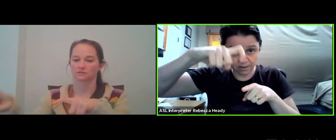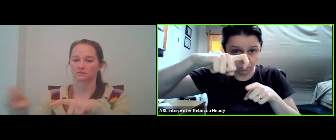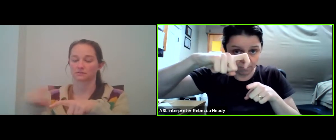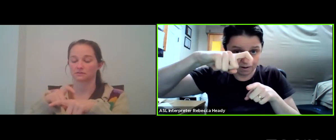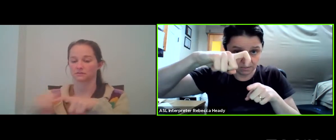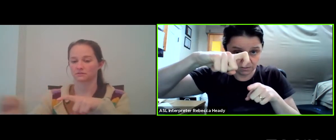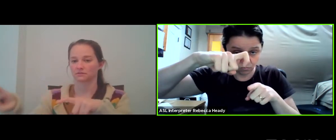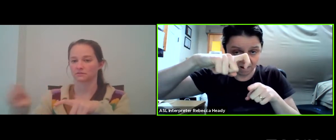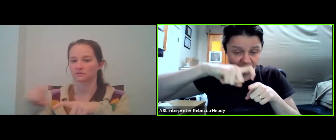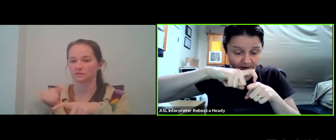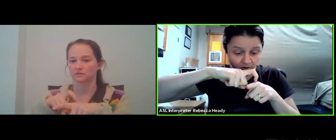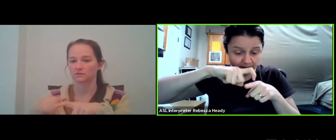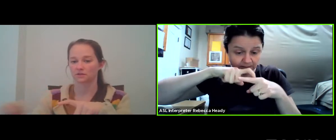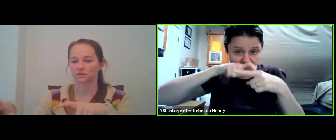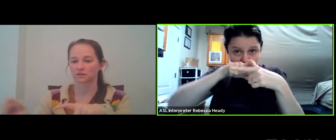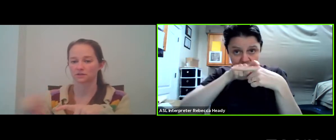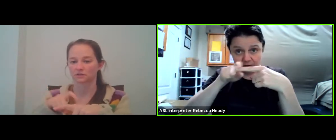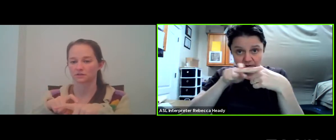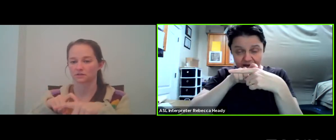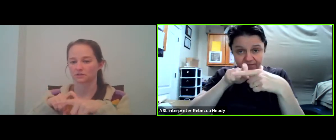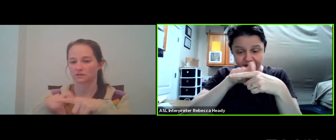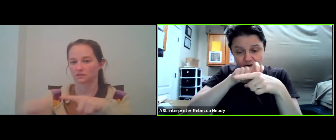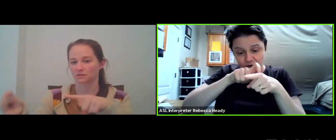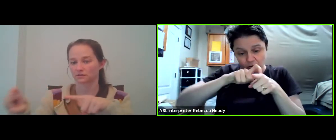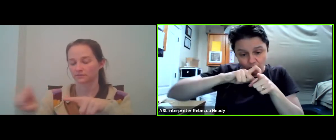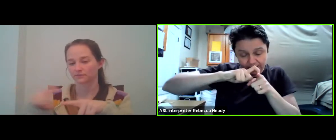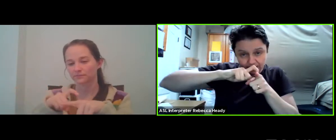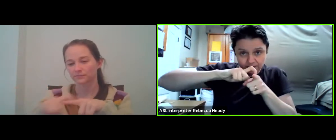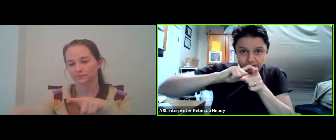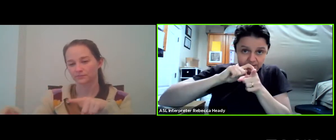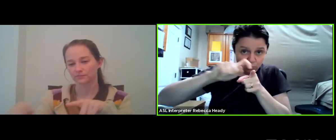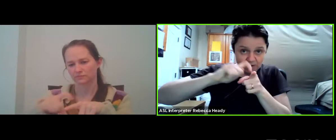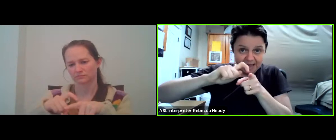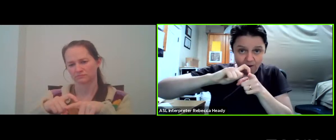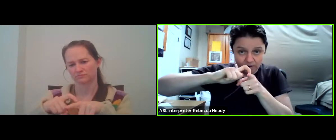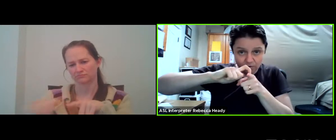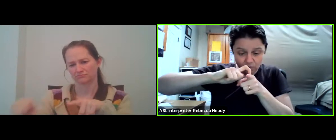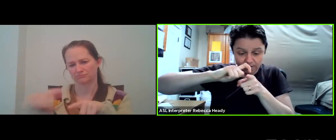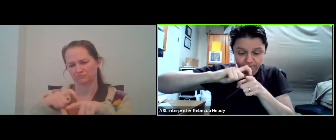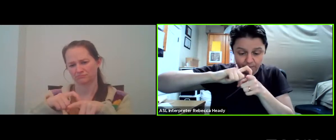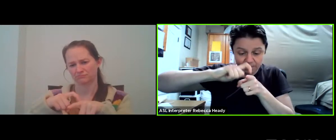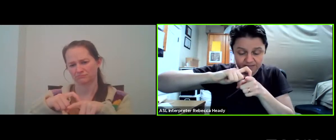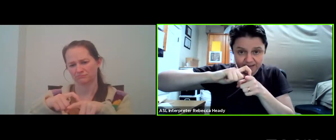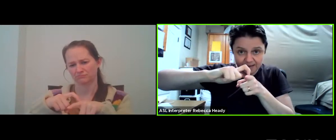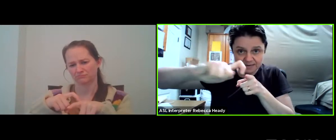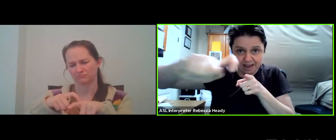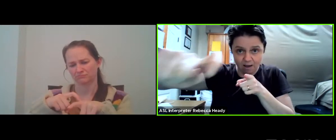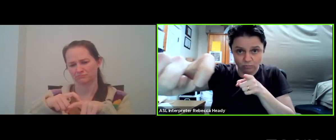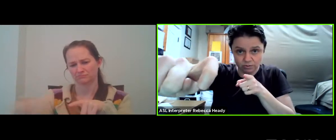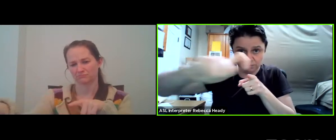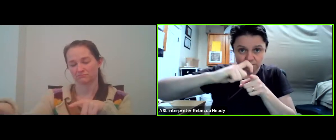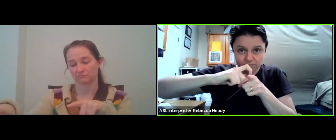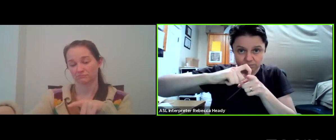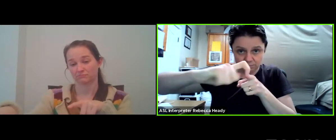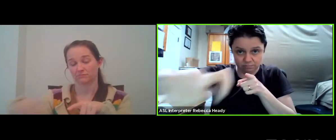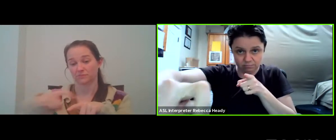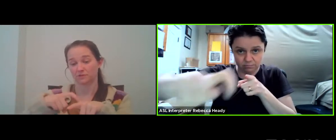call. So you got your bent right finger and it's on your left finger, and you're going is pointing out, and you're going from this end